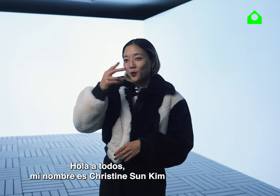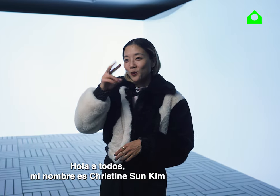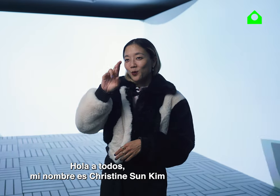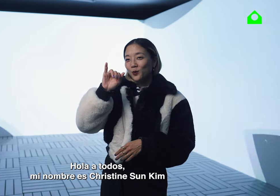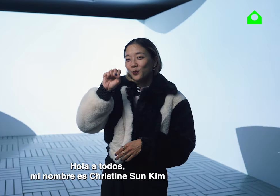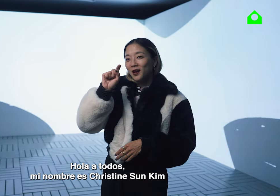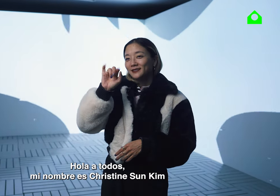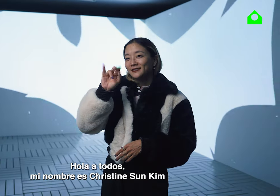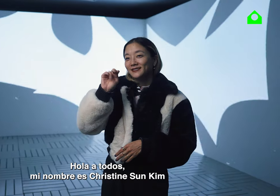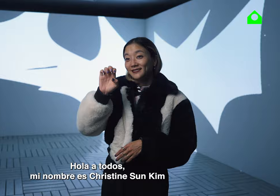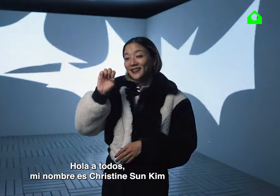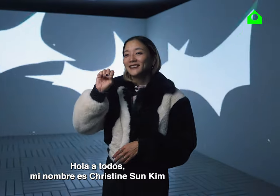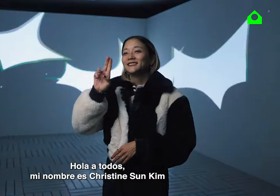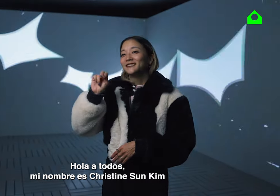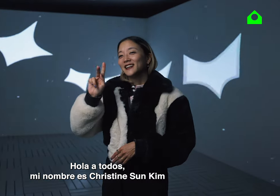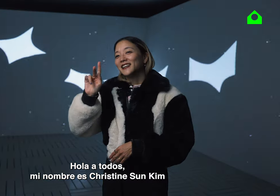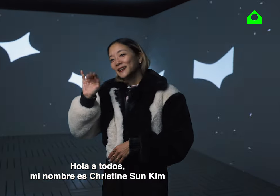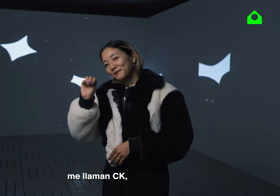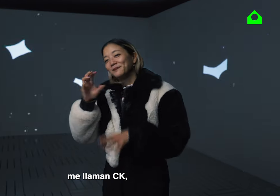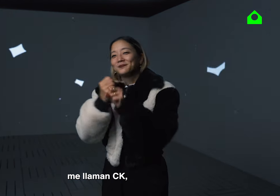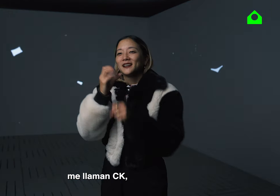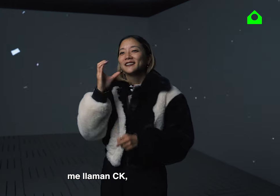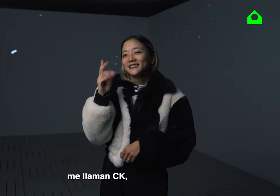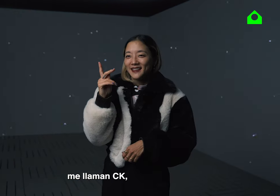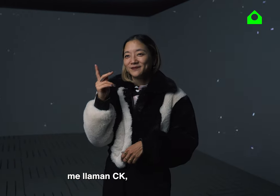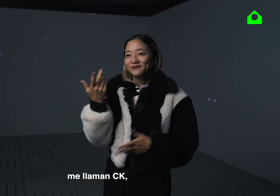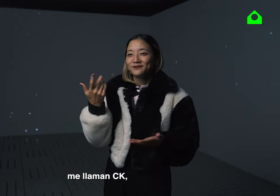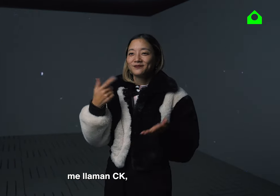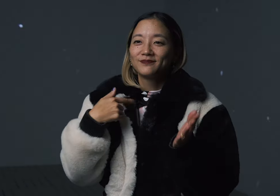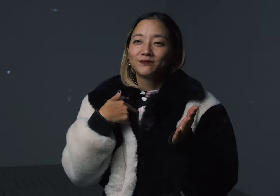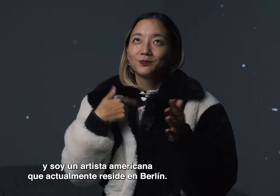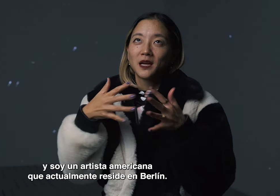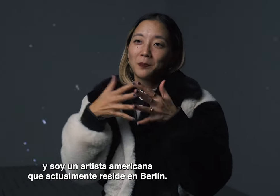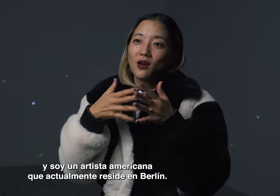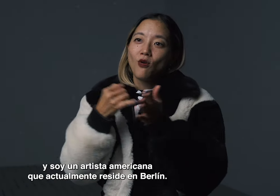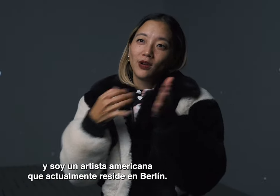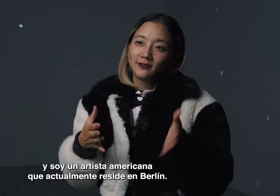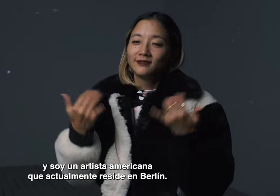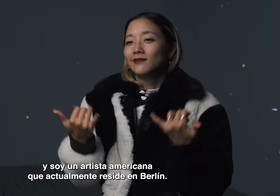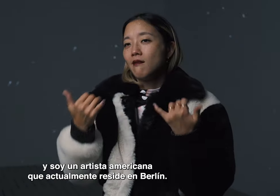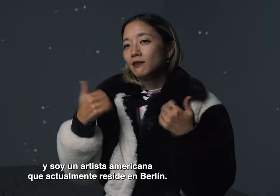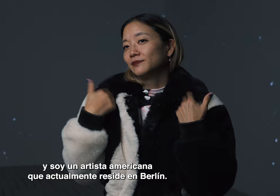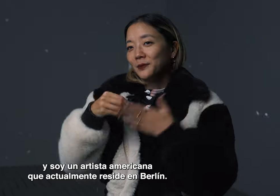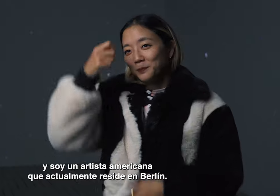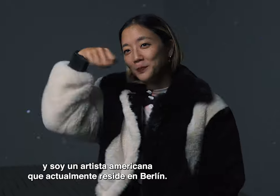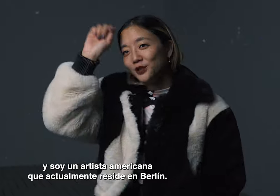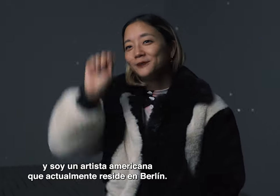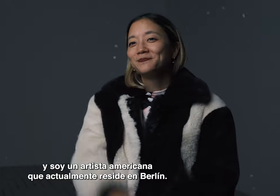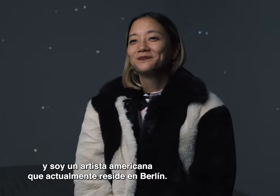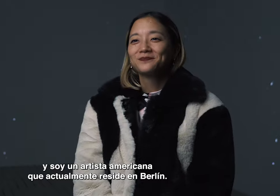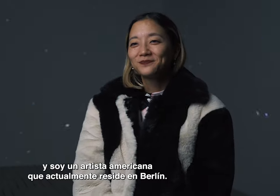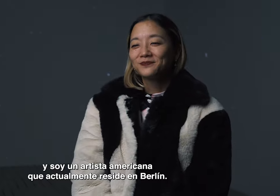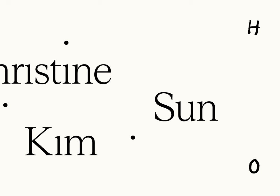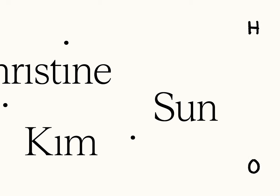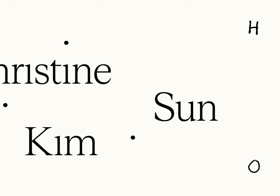Hello everyone, my name is Christine Sun-Kim, I go by CK, and I'm an American artist who currently resides in